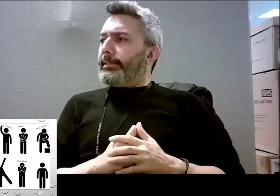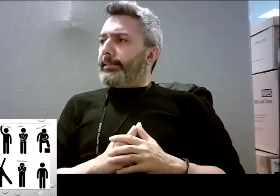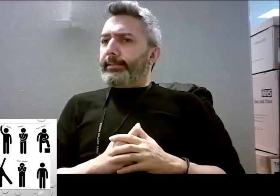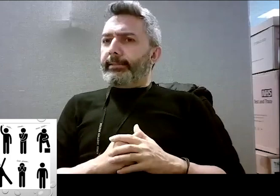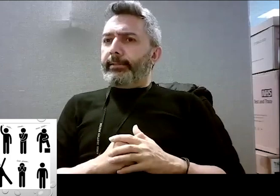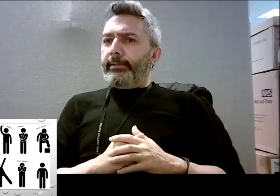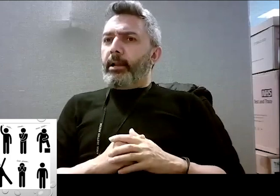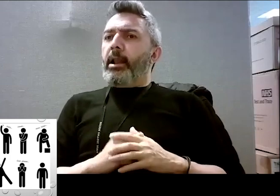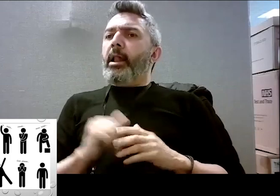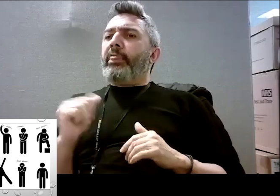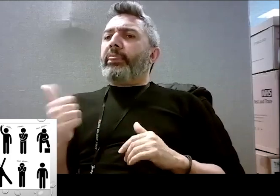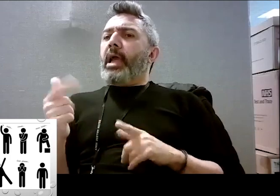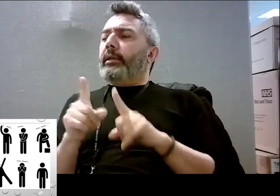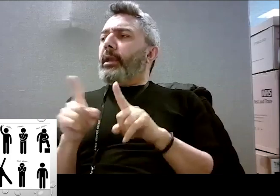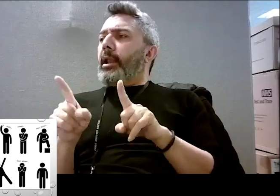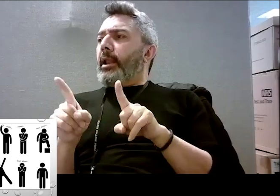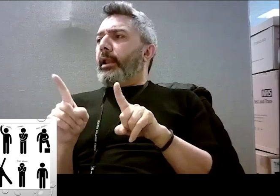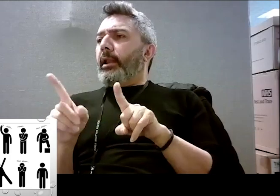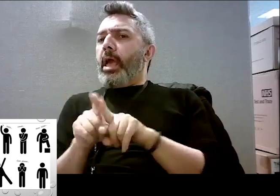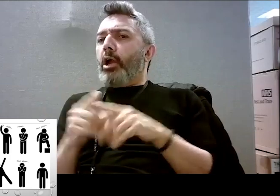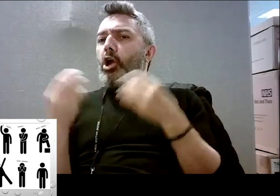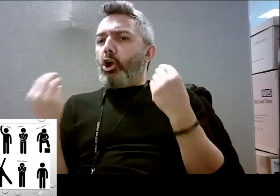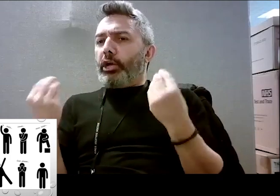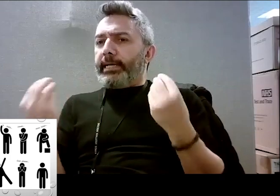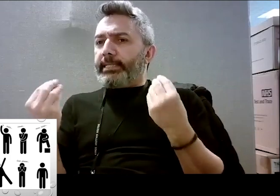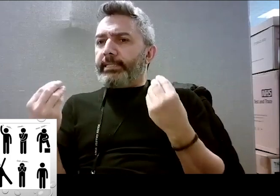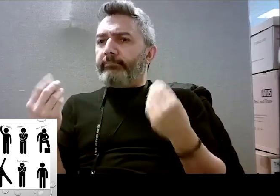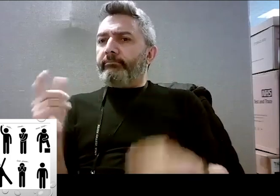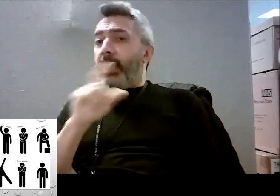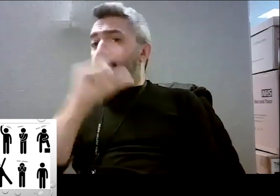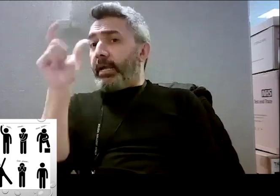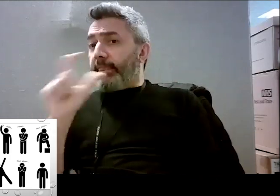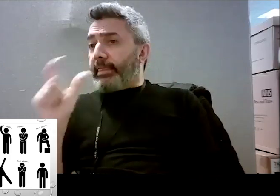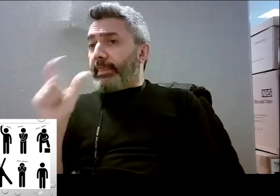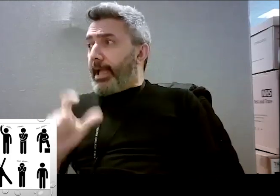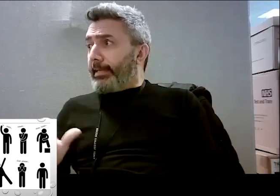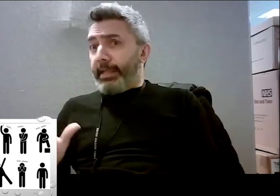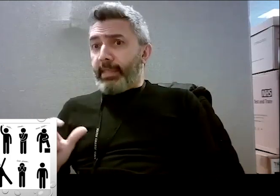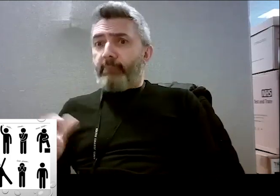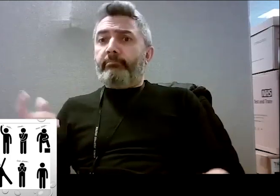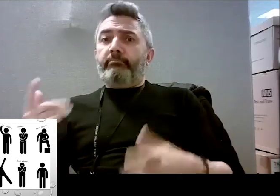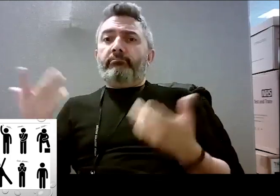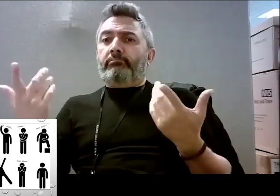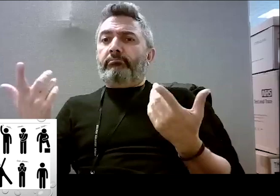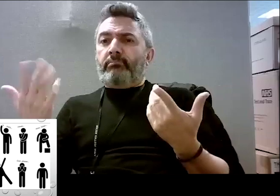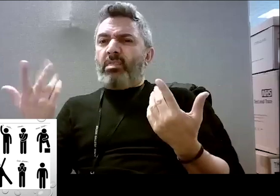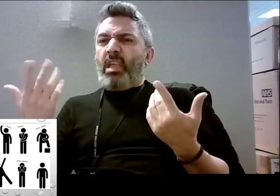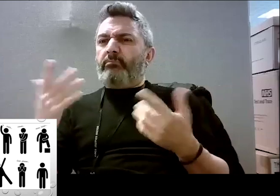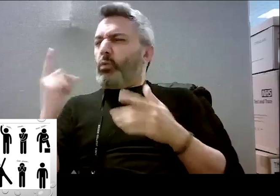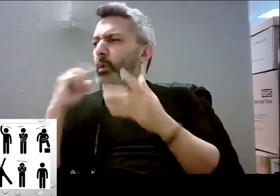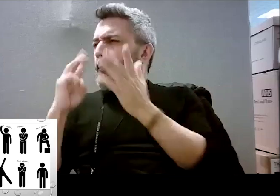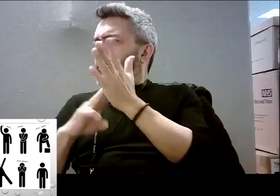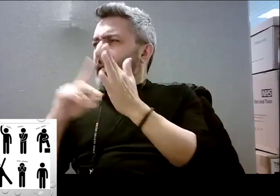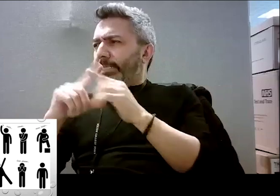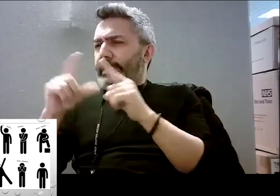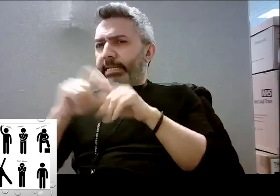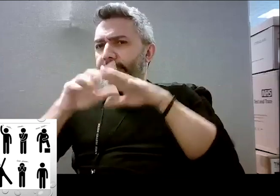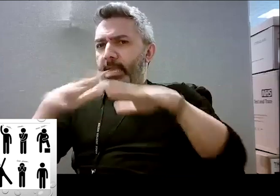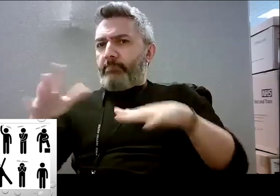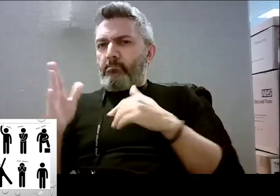reserved with their body language, maybe compared to some other countries, for example, Greece or Italy,